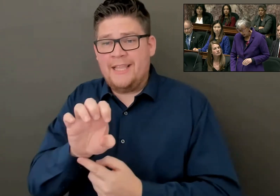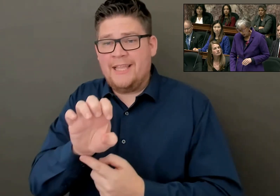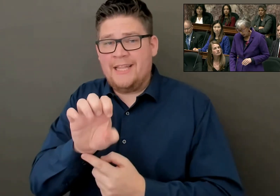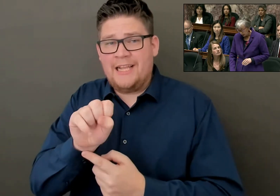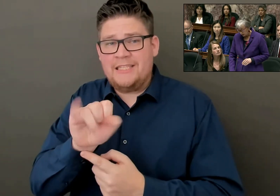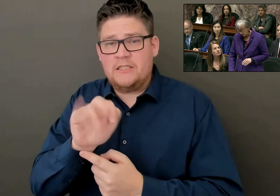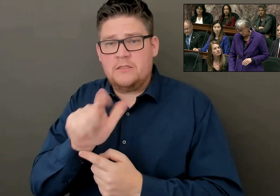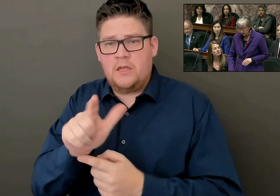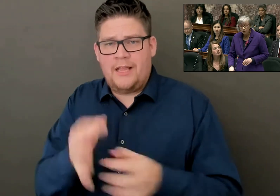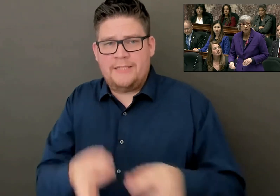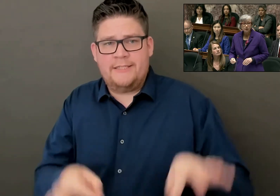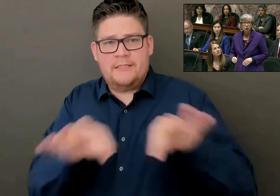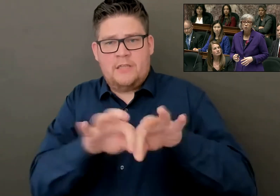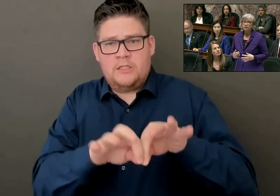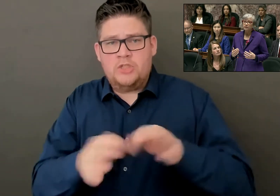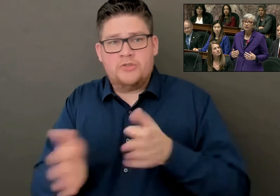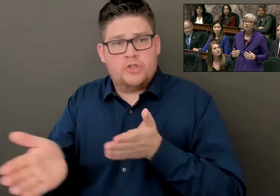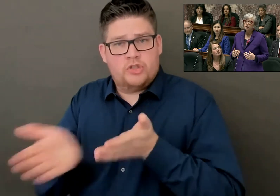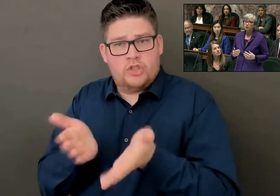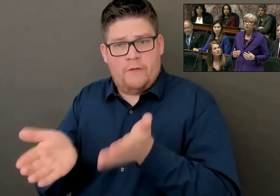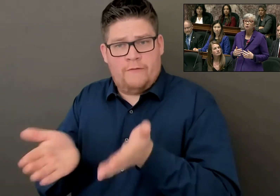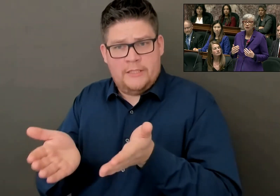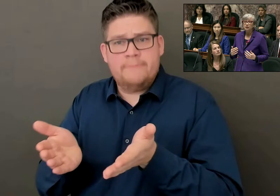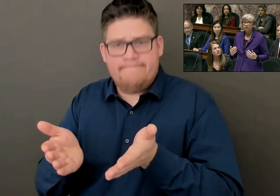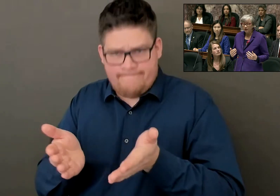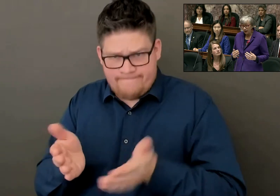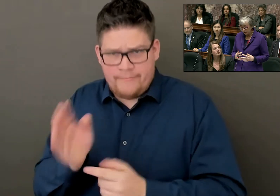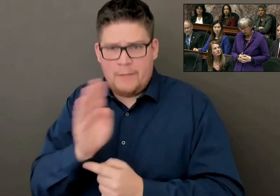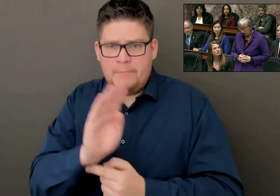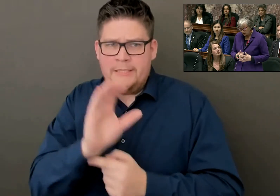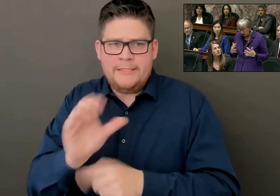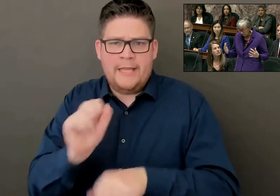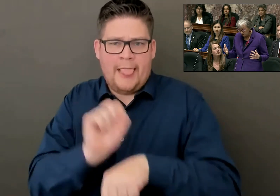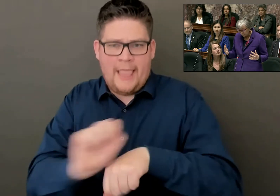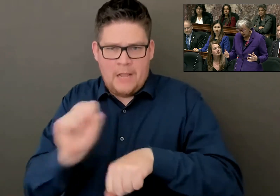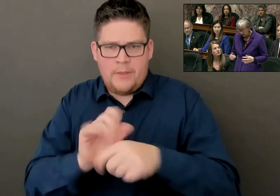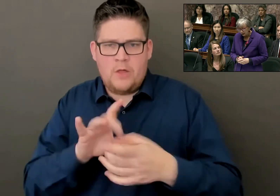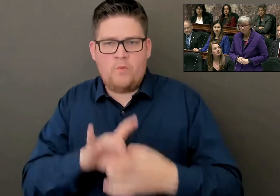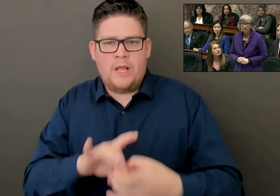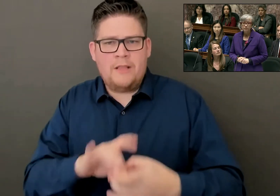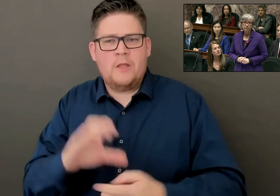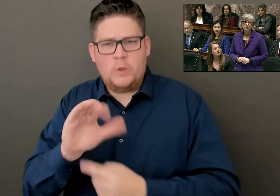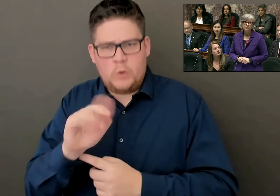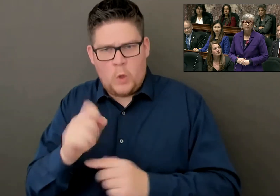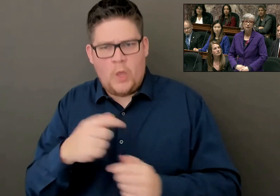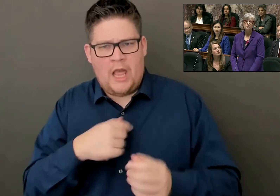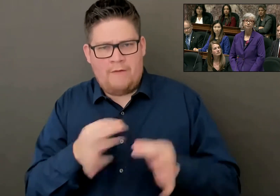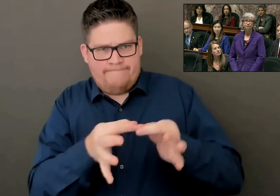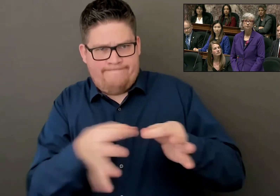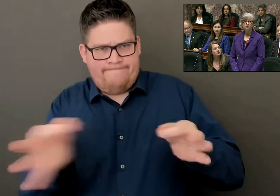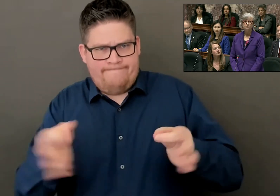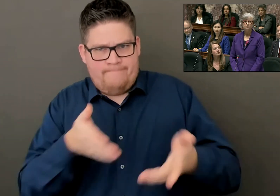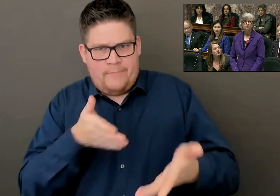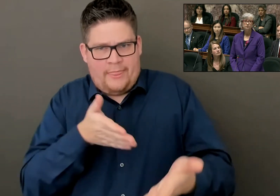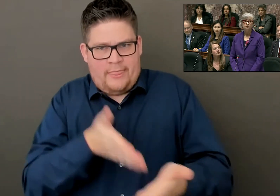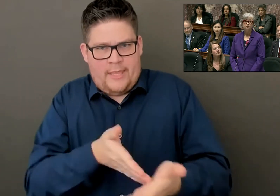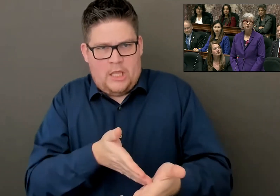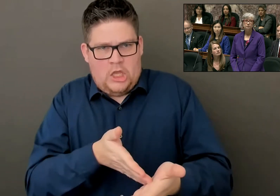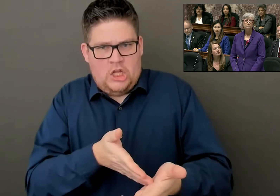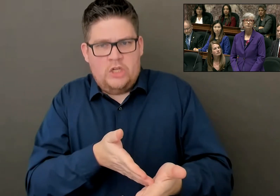BC Labour Relations Code, and that this dispute is in fact governed by...